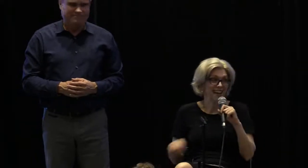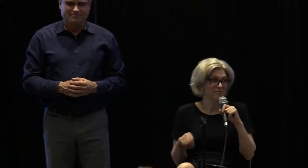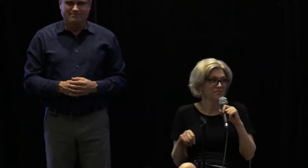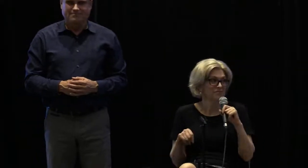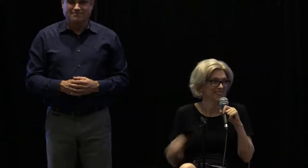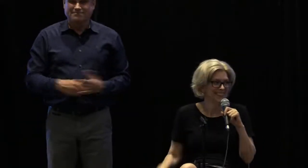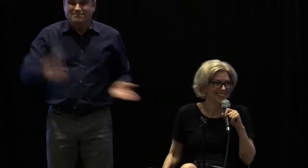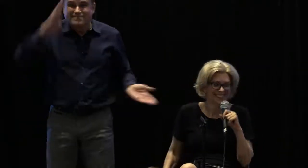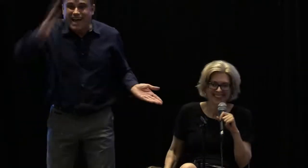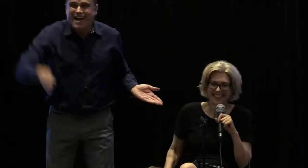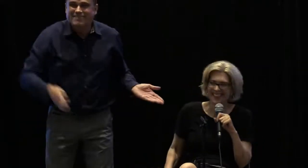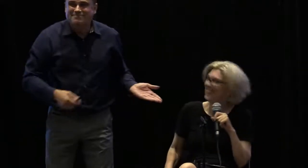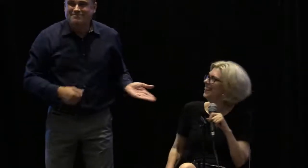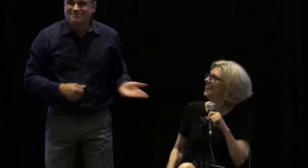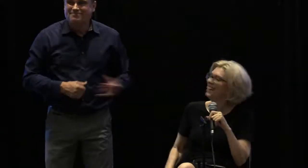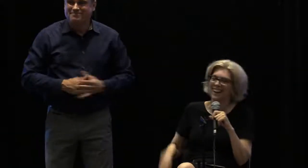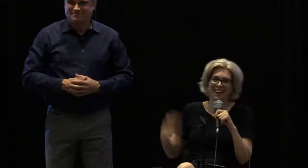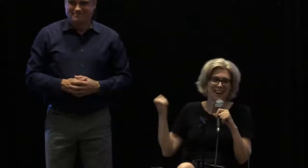Hi.